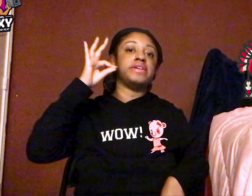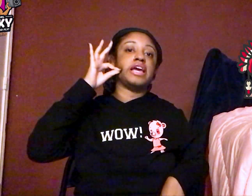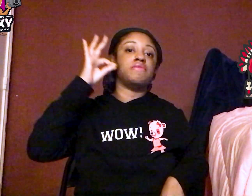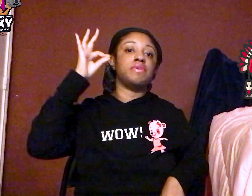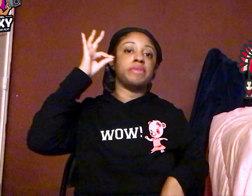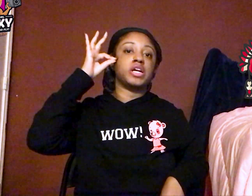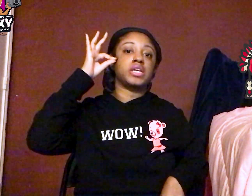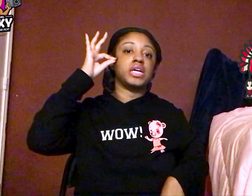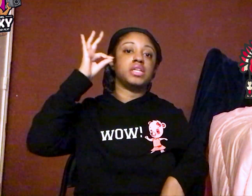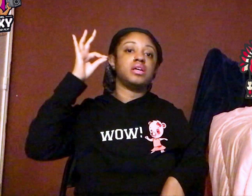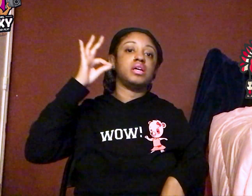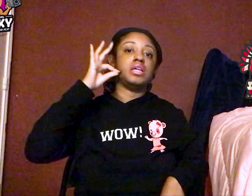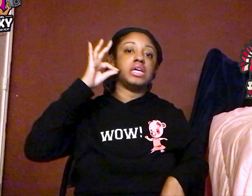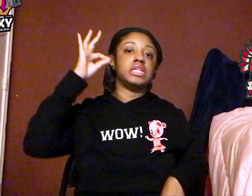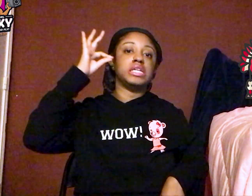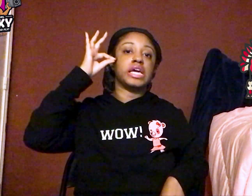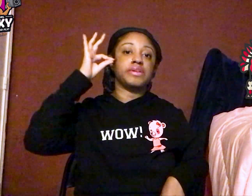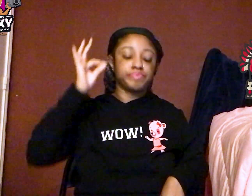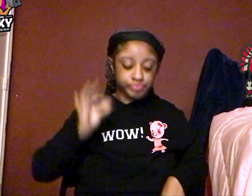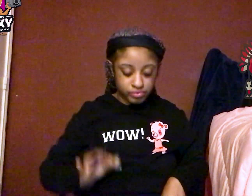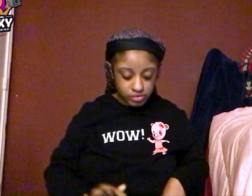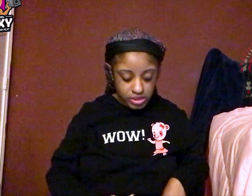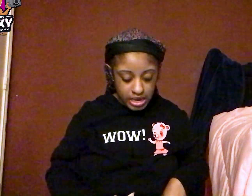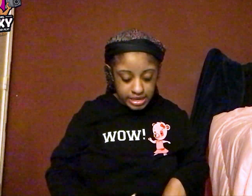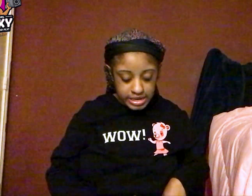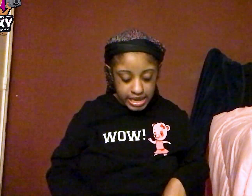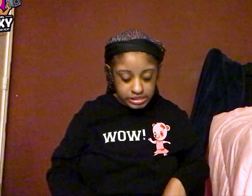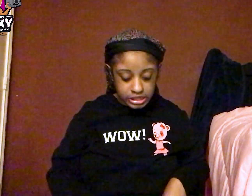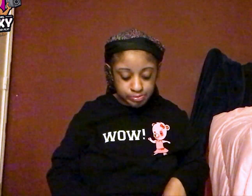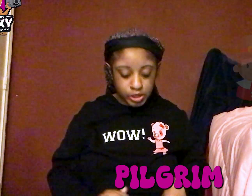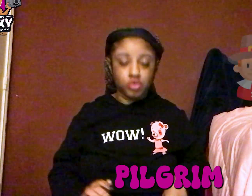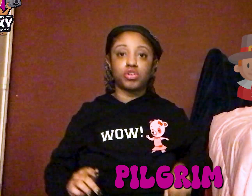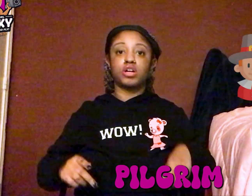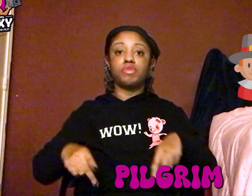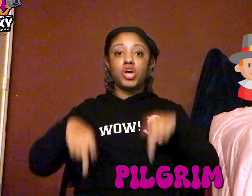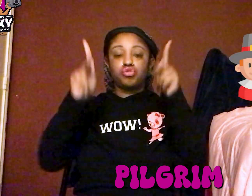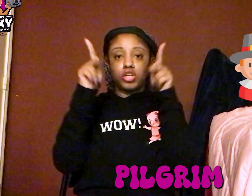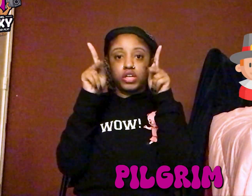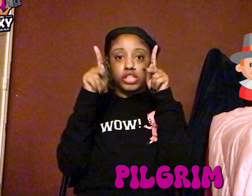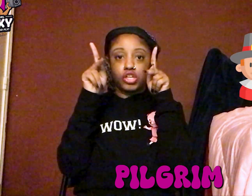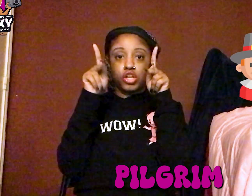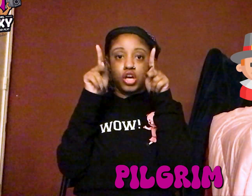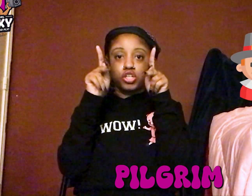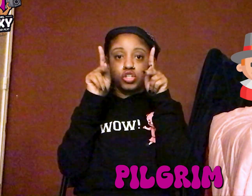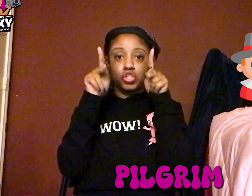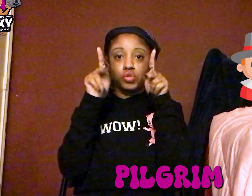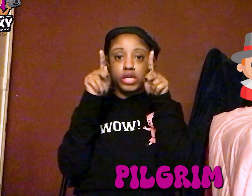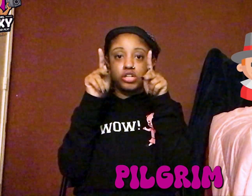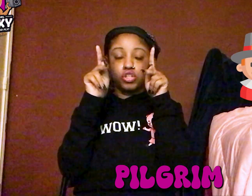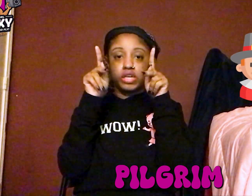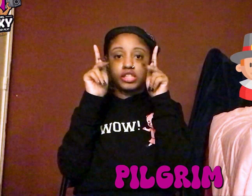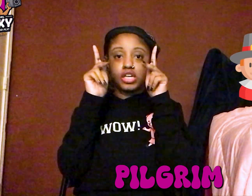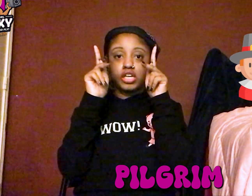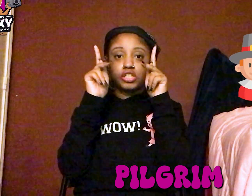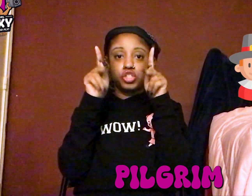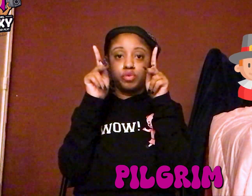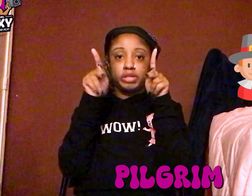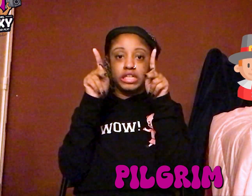Native American. Indian. Next is pilgrim. So you get the you get the two